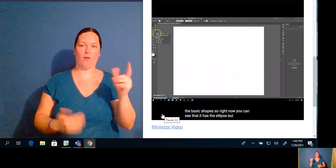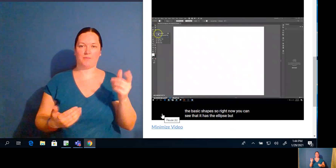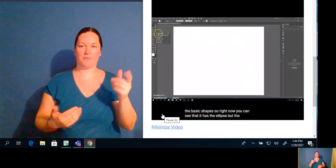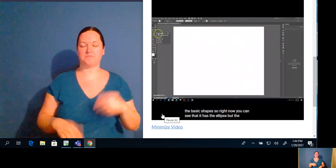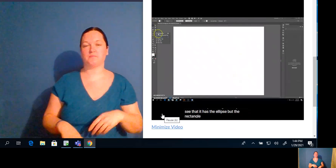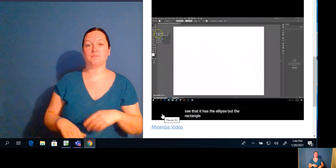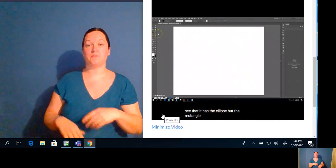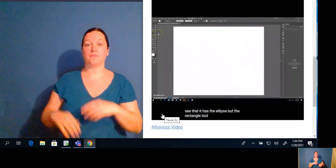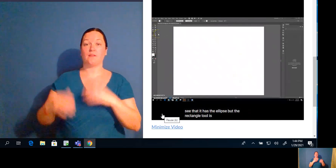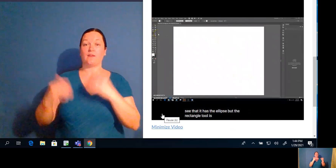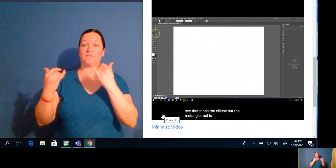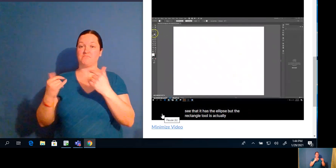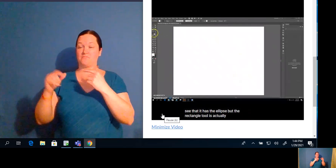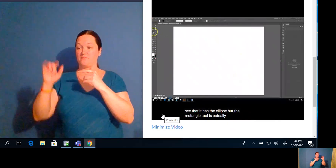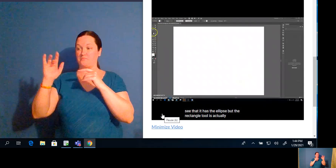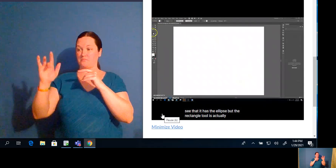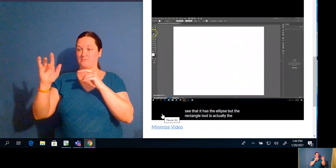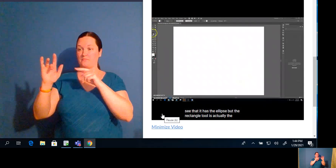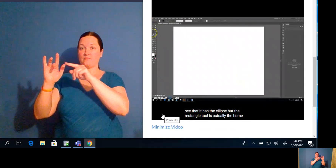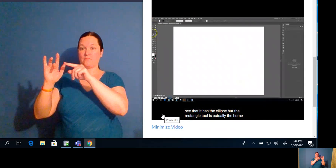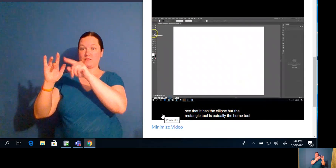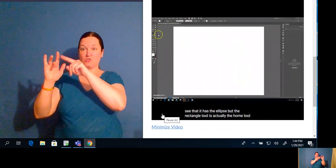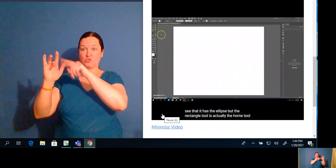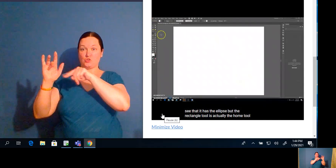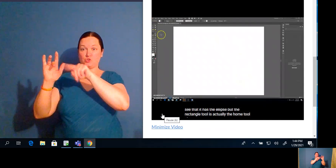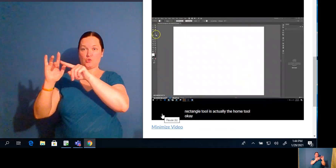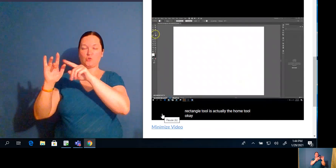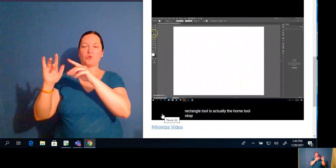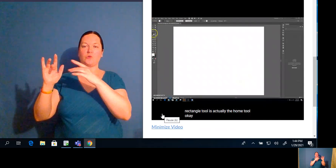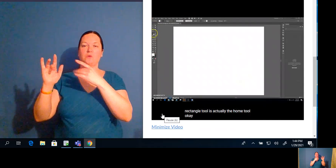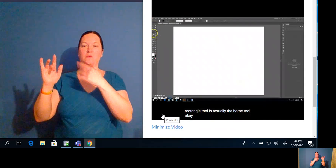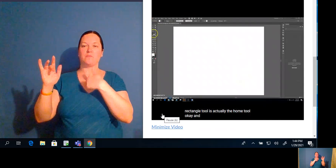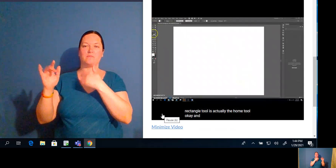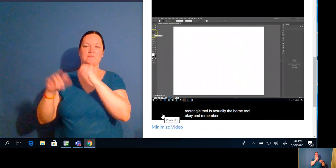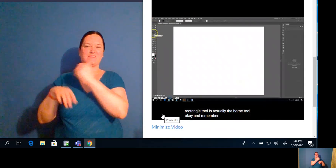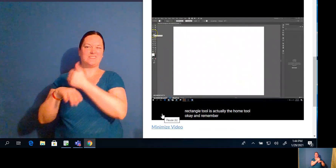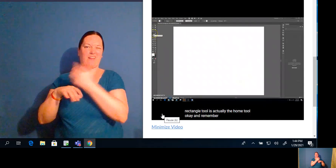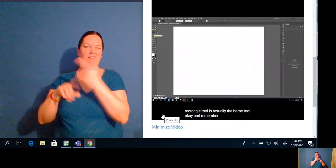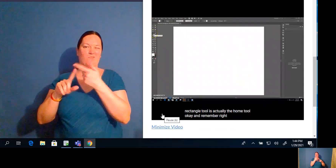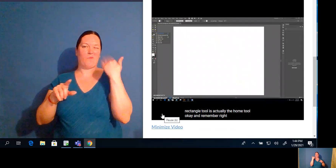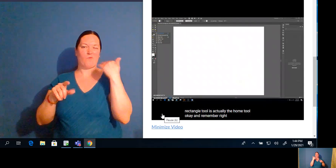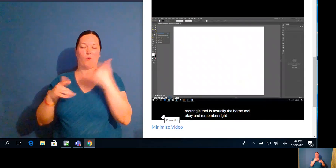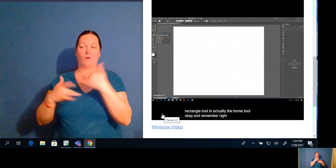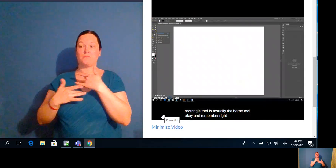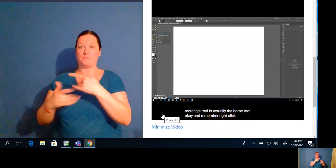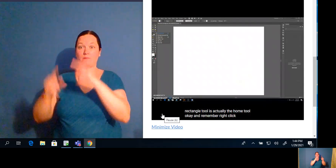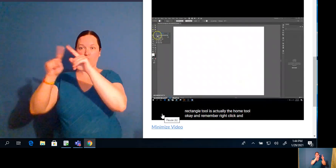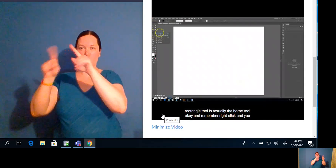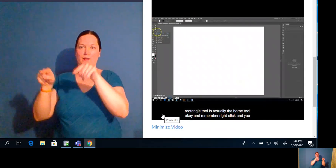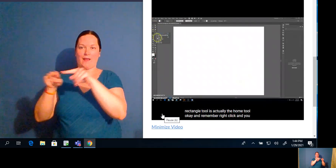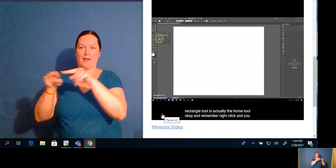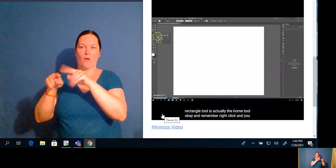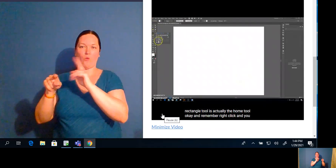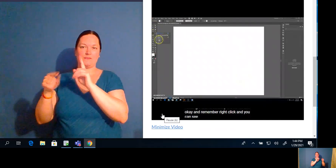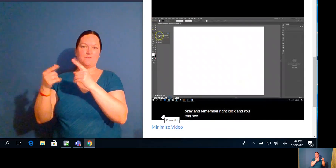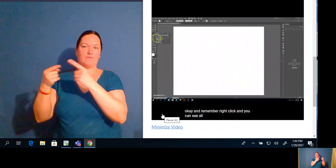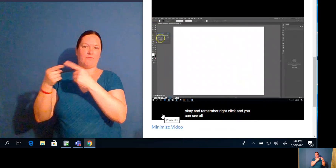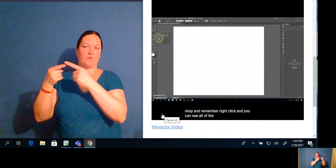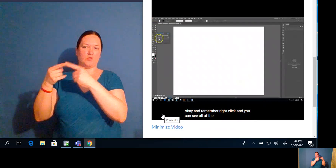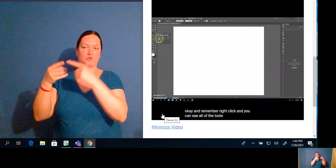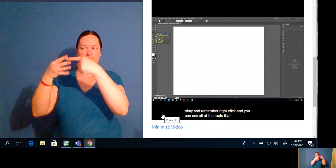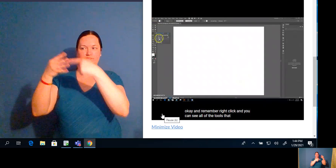the ellipse, but the rectangle tool is actually the home tool. Okay, and remember, right click